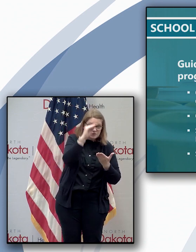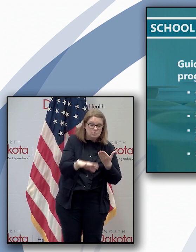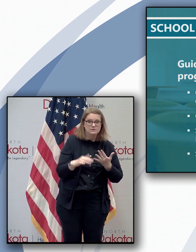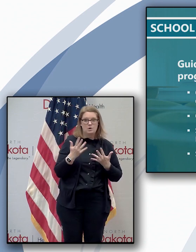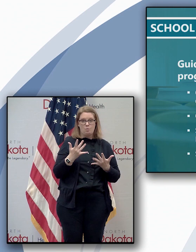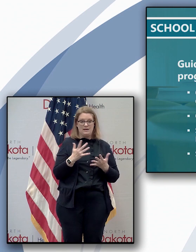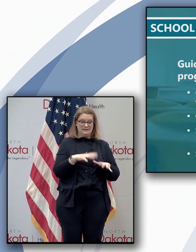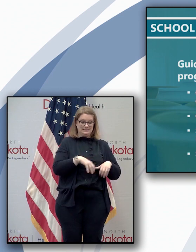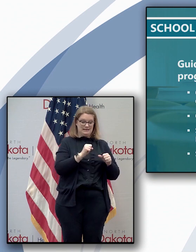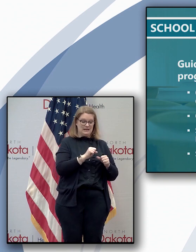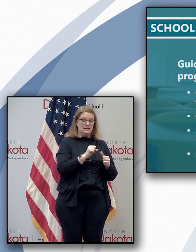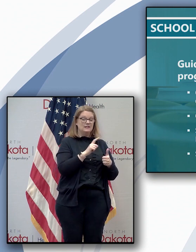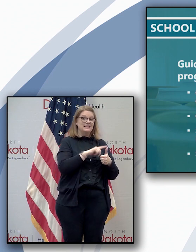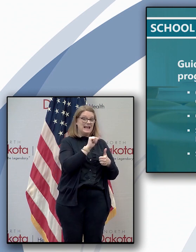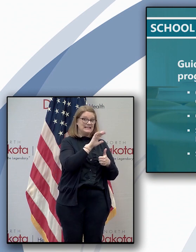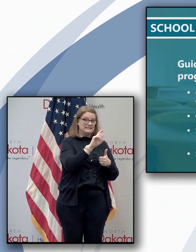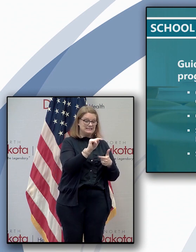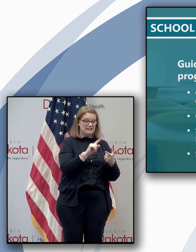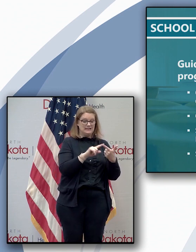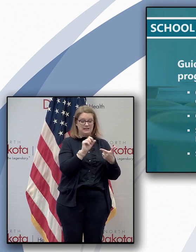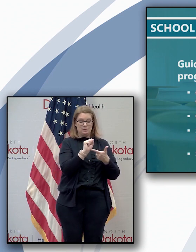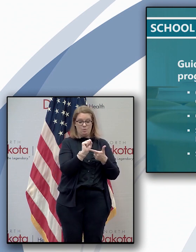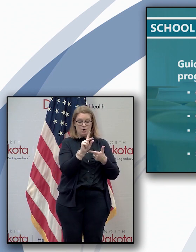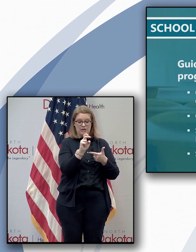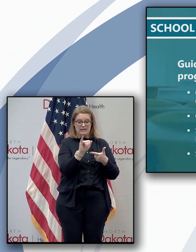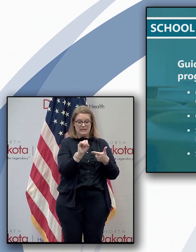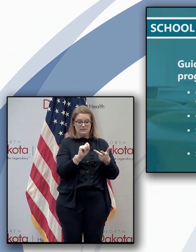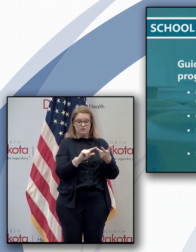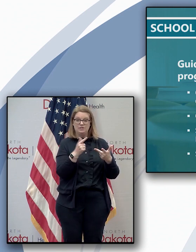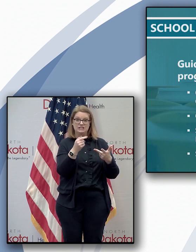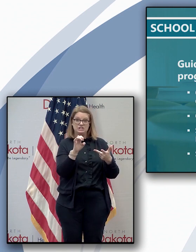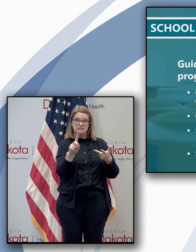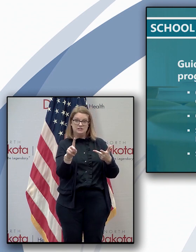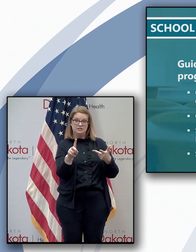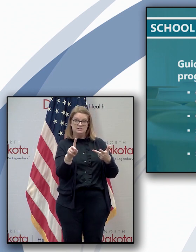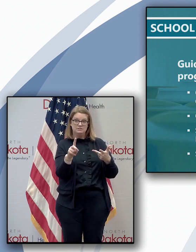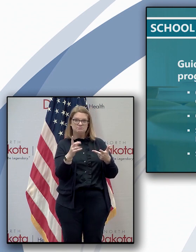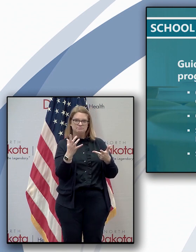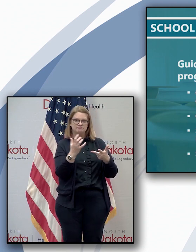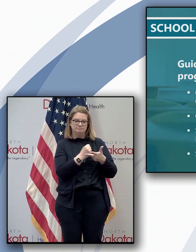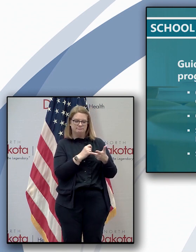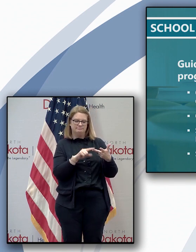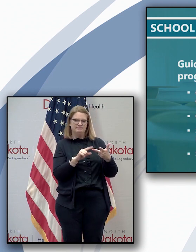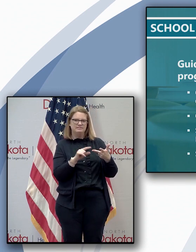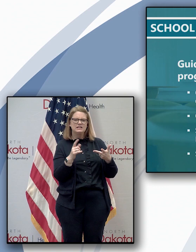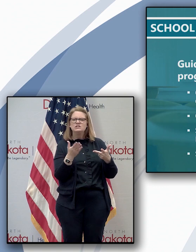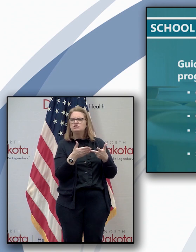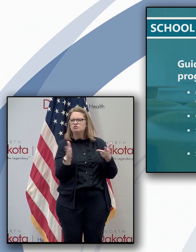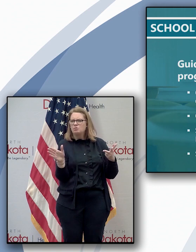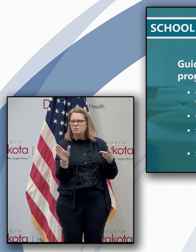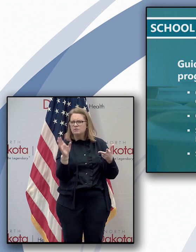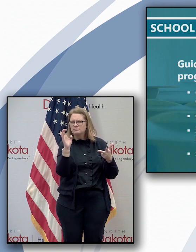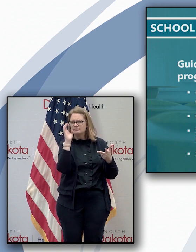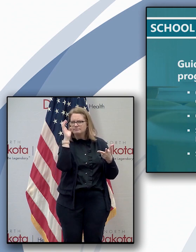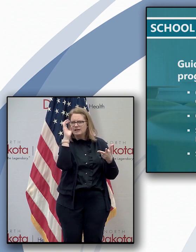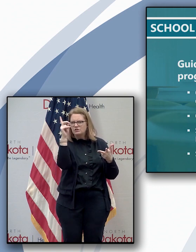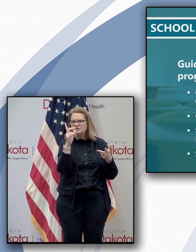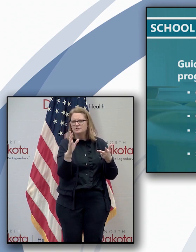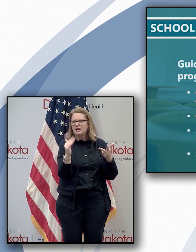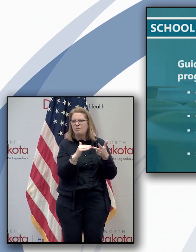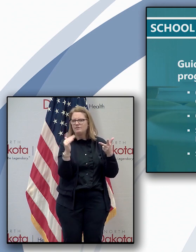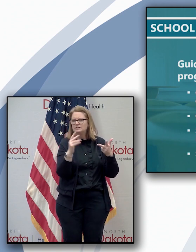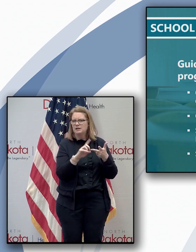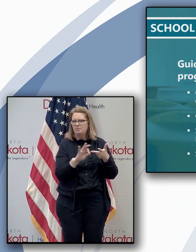ACT, the Work Keys, or the GED to receive their general equivalency diploma.